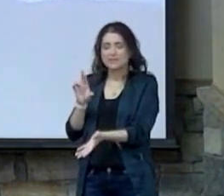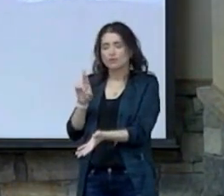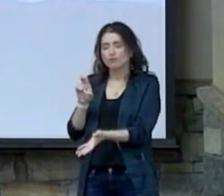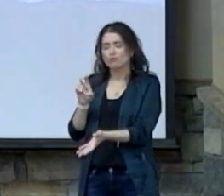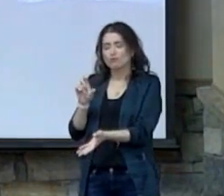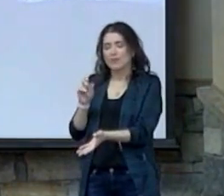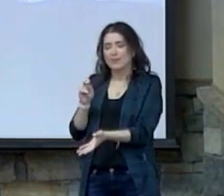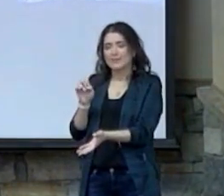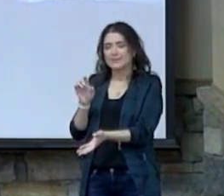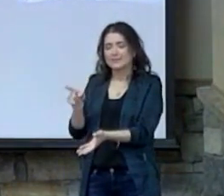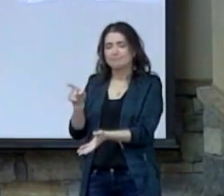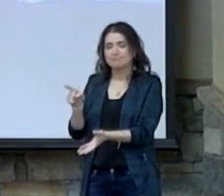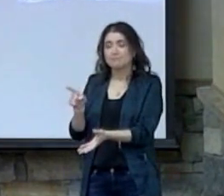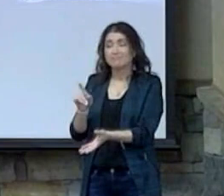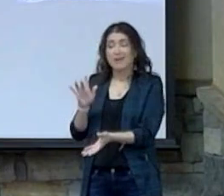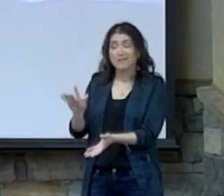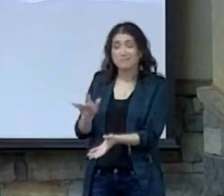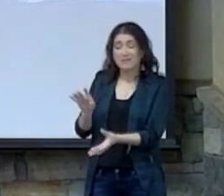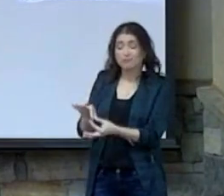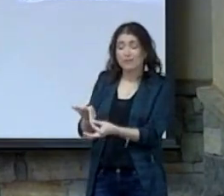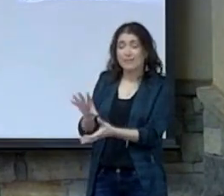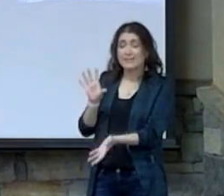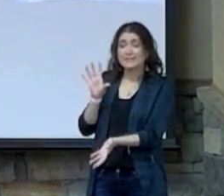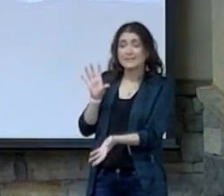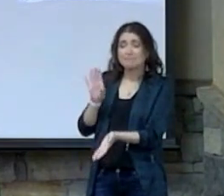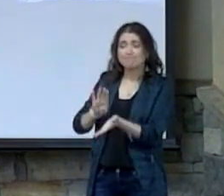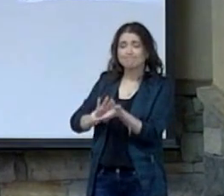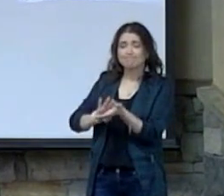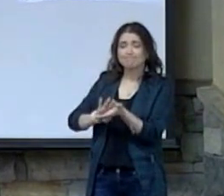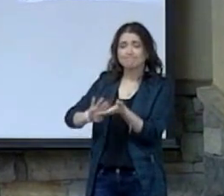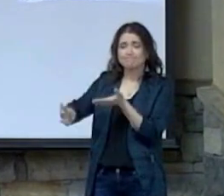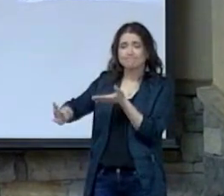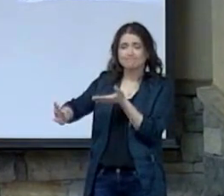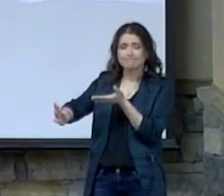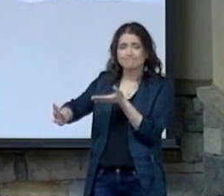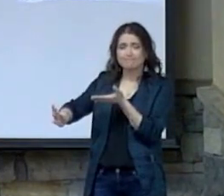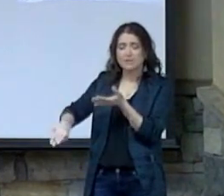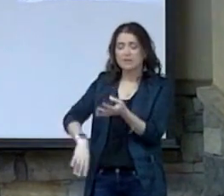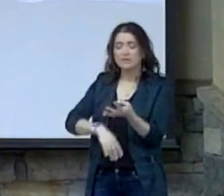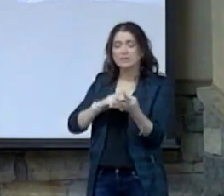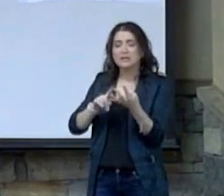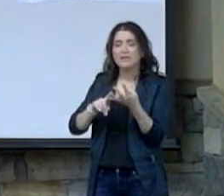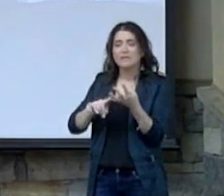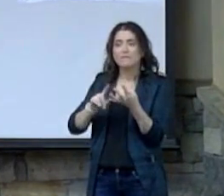pity for him, the master of that servant released him. And then the fourth word